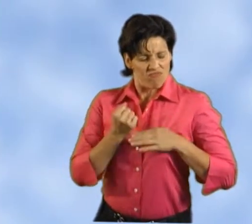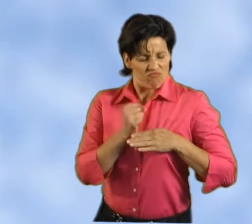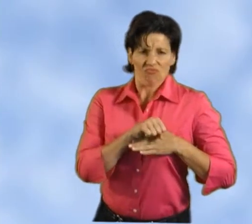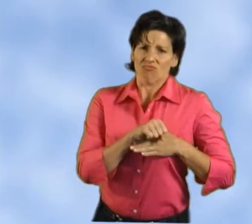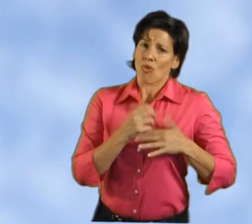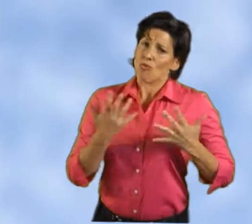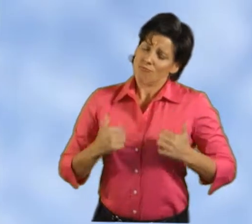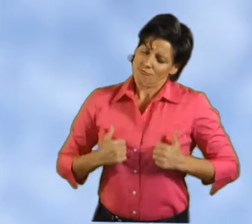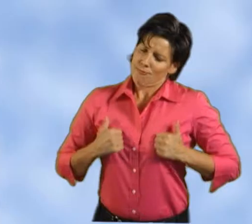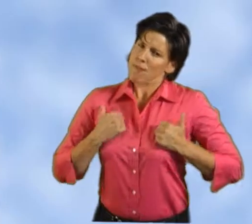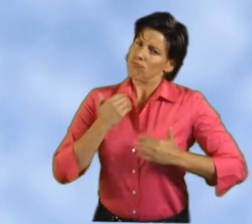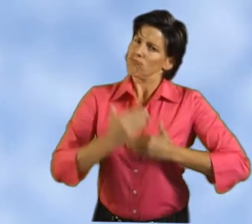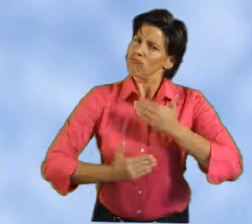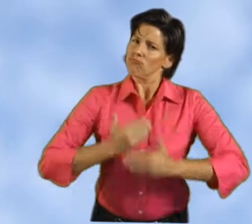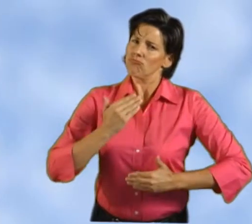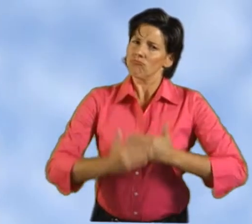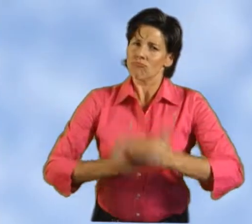And finally, in Chapter 4,